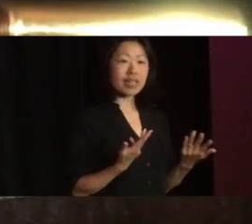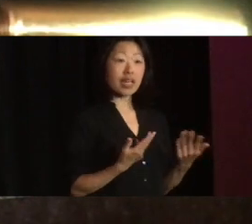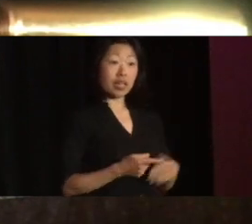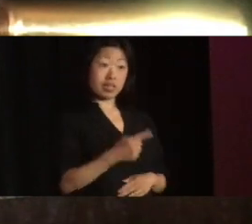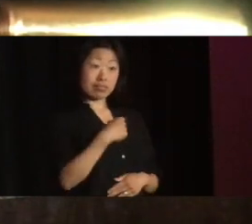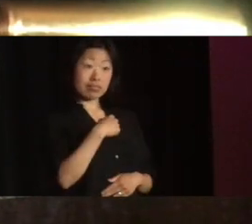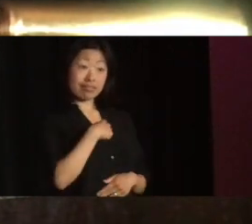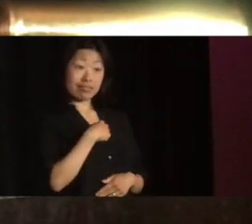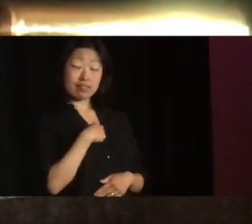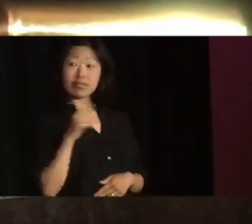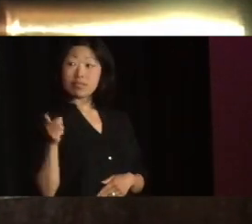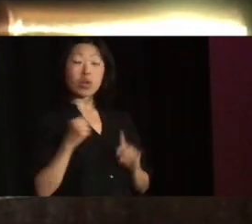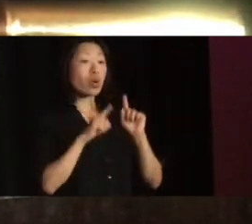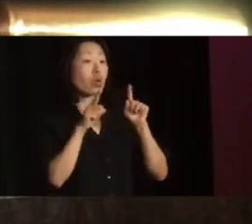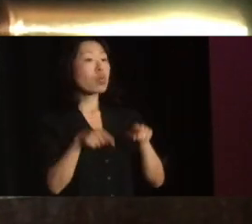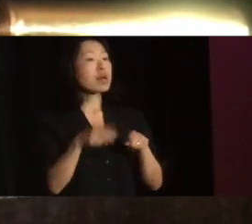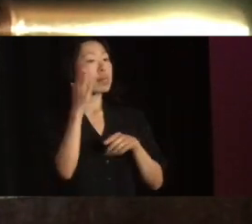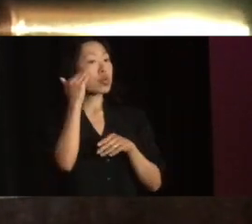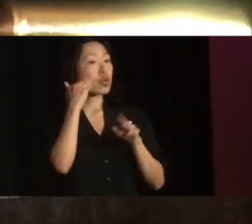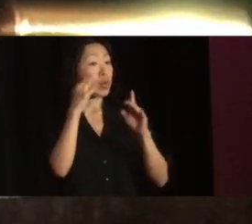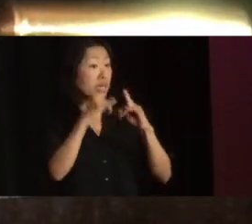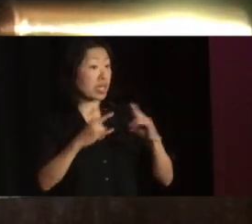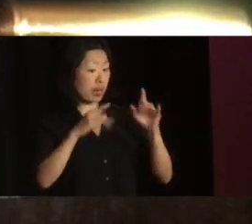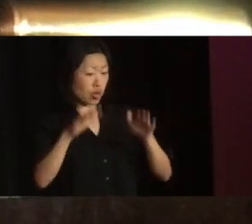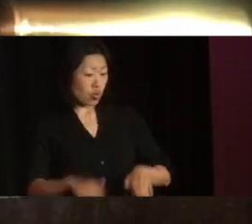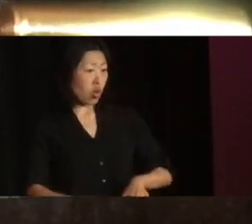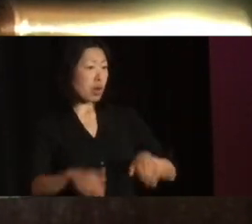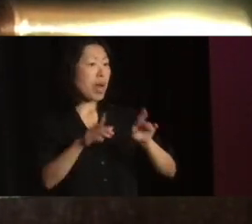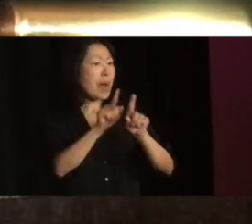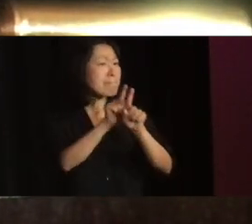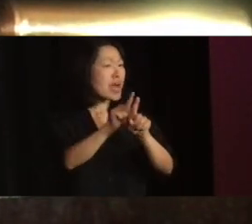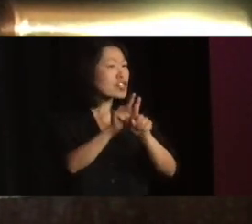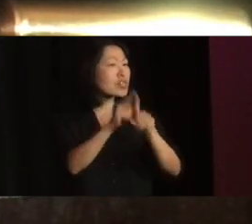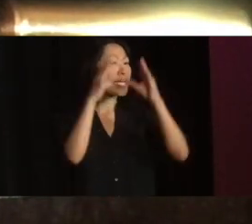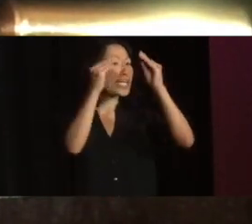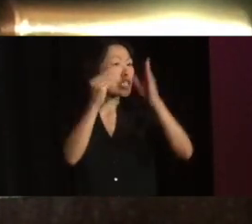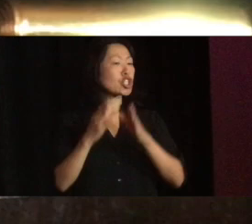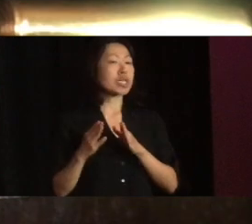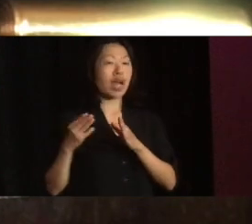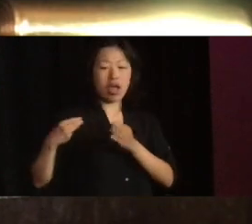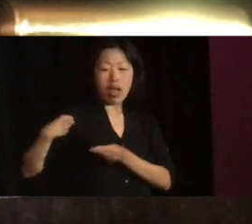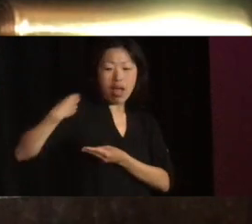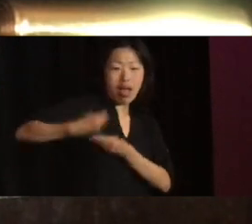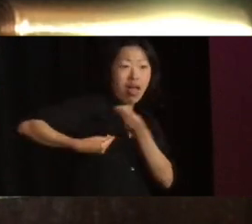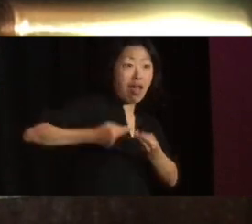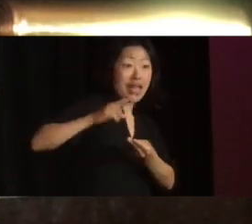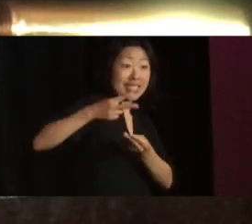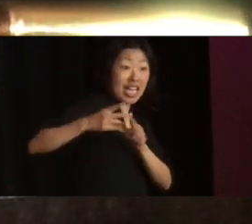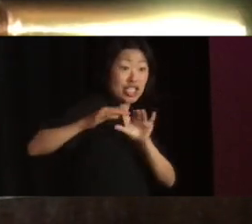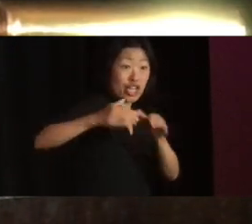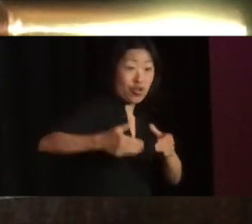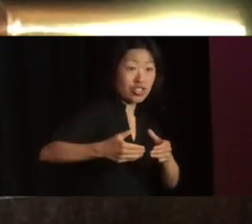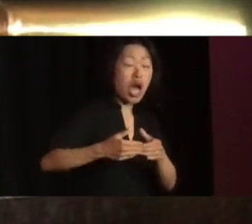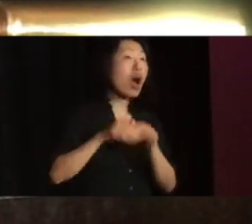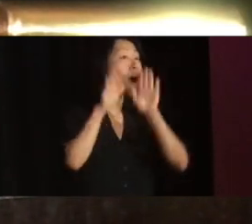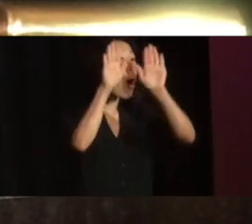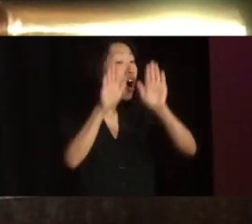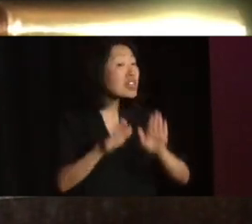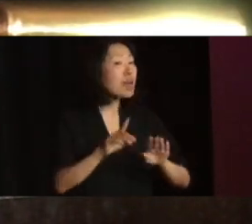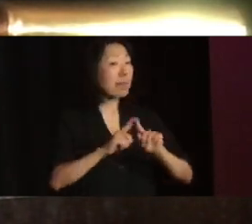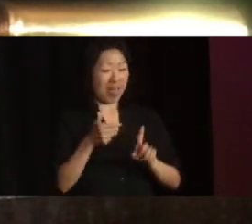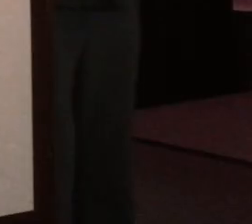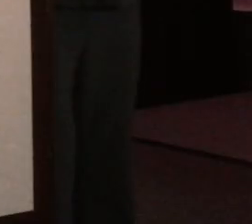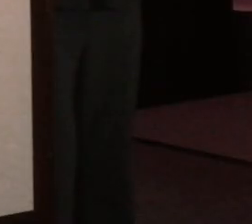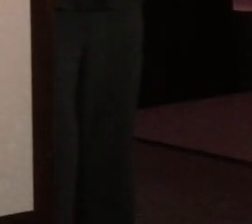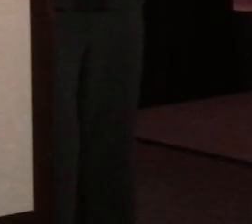went to Korean camp growing up, a lot of the mentors and the teachers were second-generation Koreans. They're awesome, they're very well-meaning, but they might not